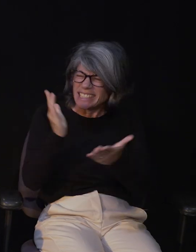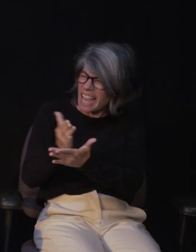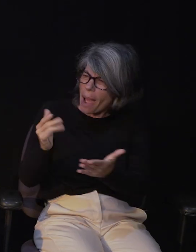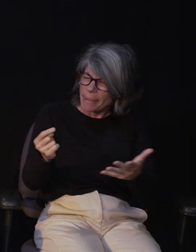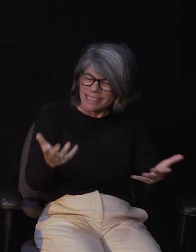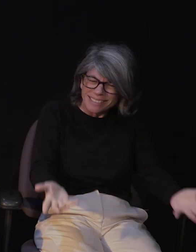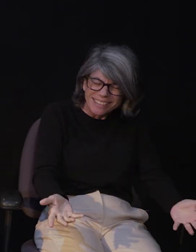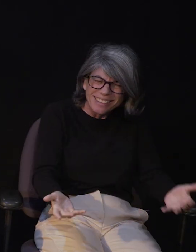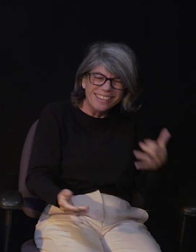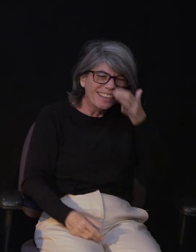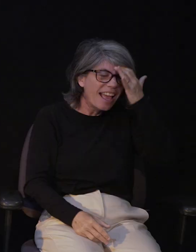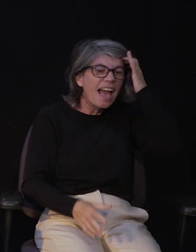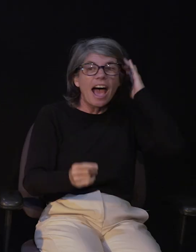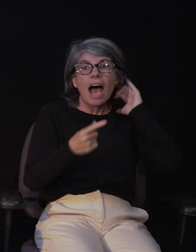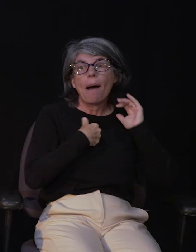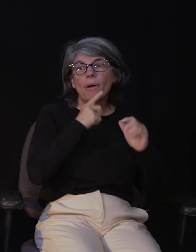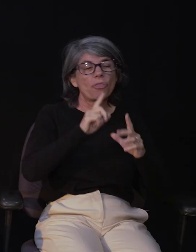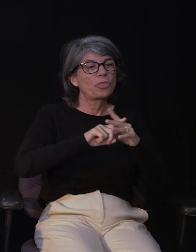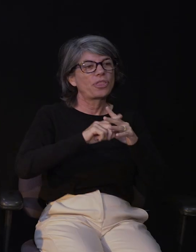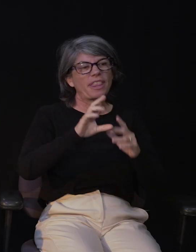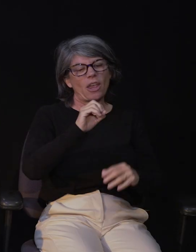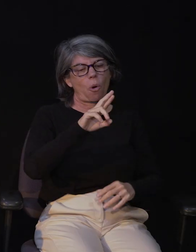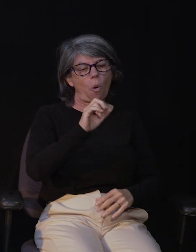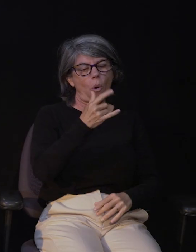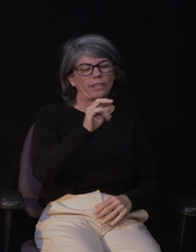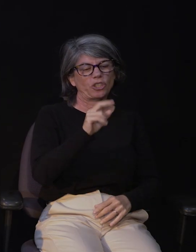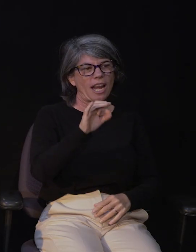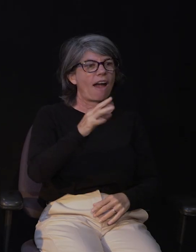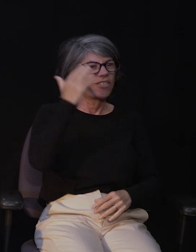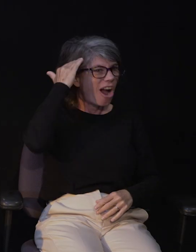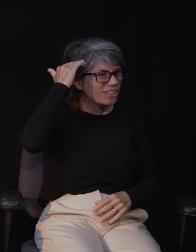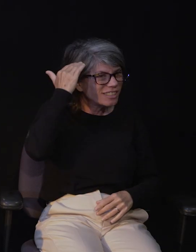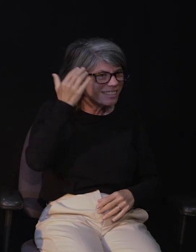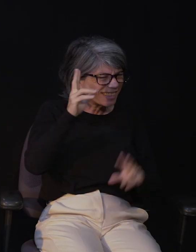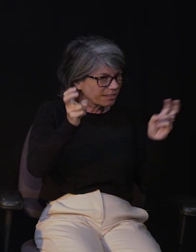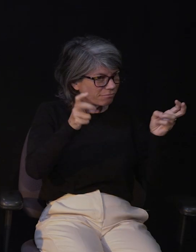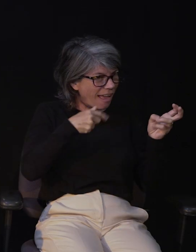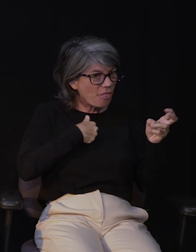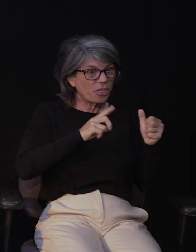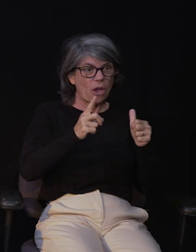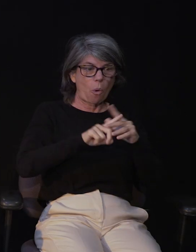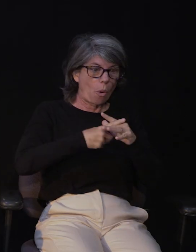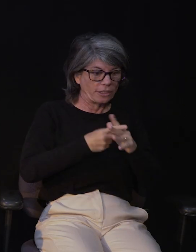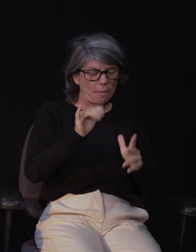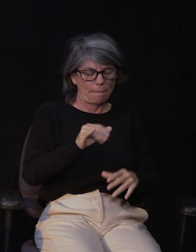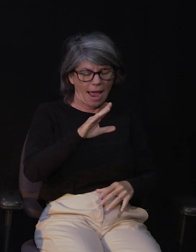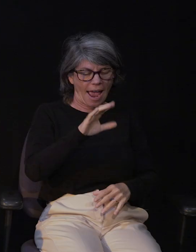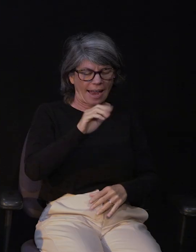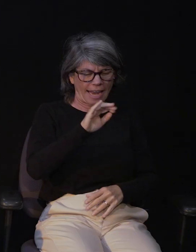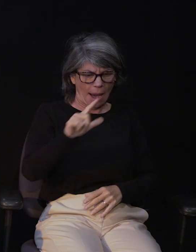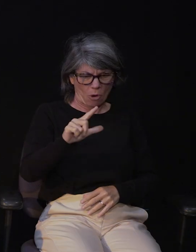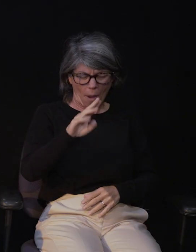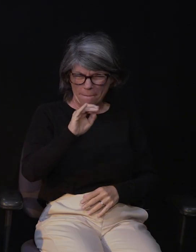no The origin of consciousness in the origin of the bicameral mind.